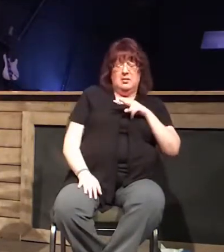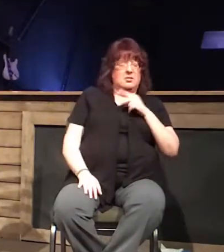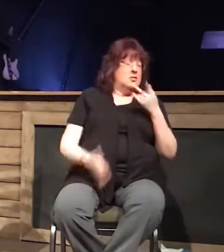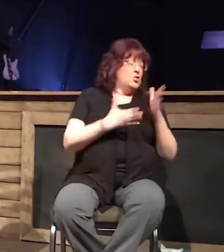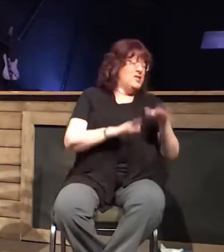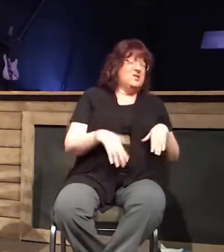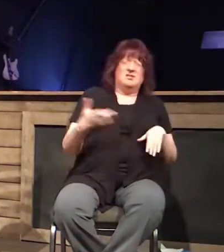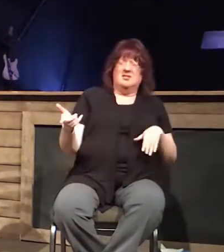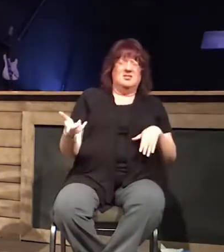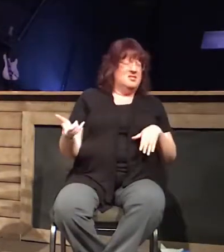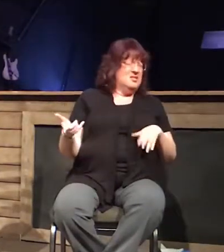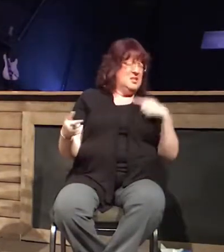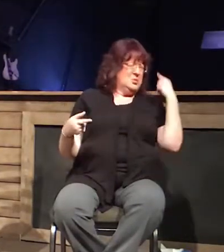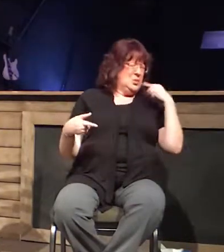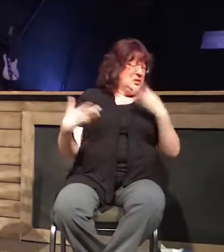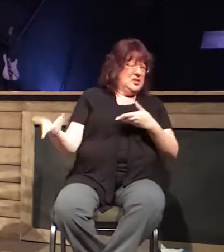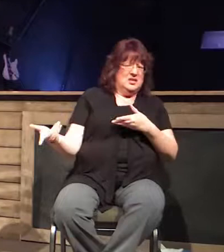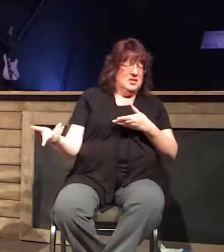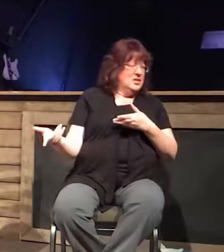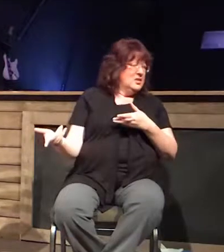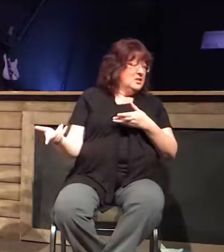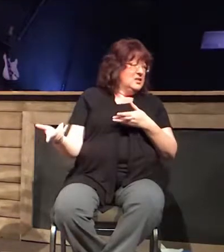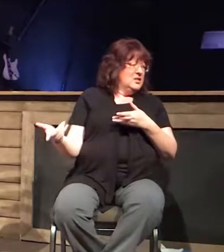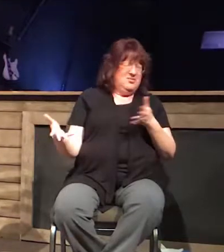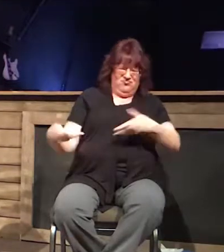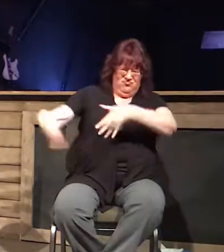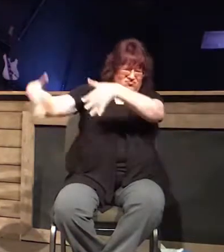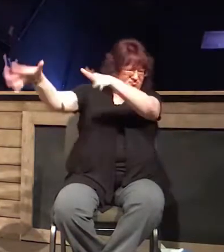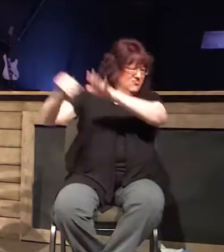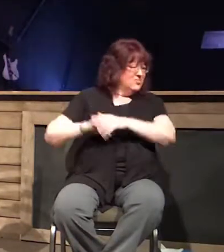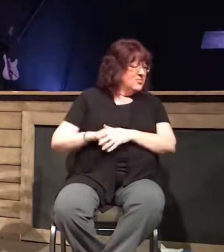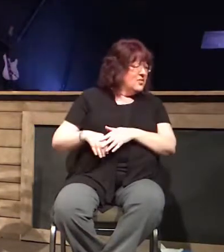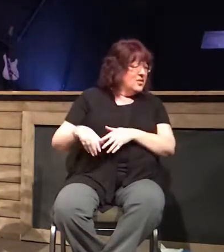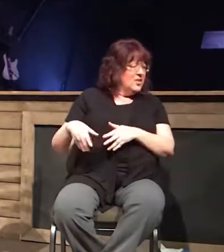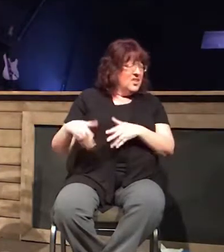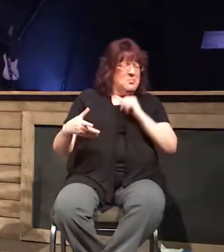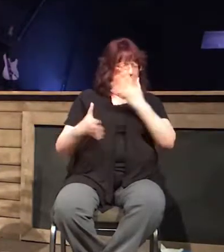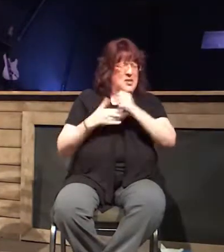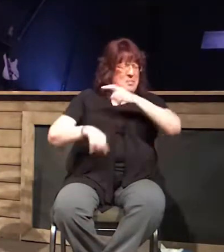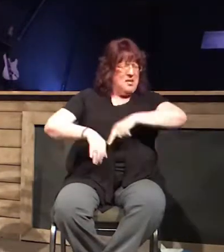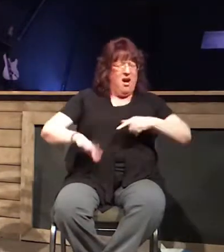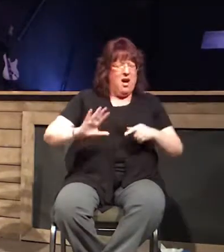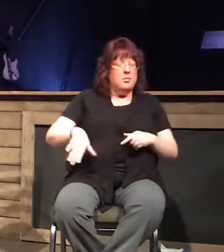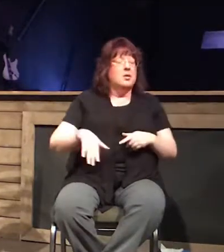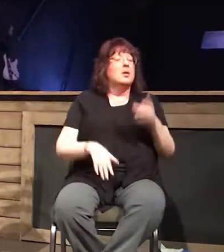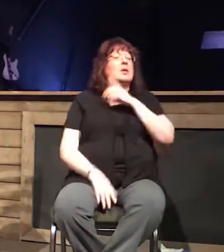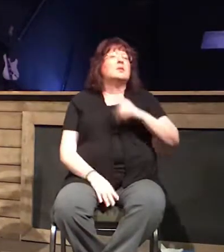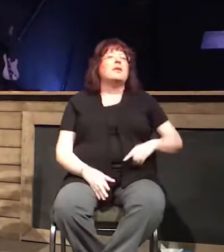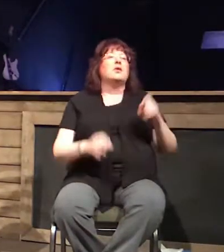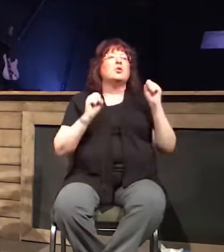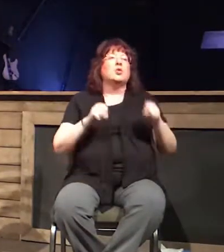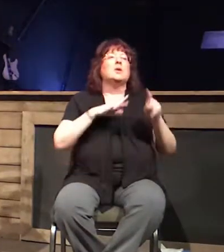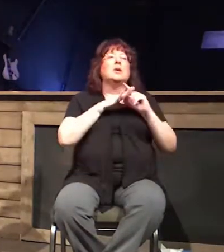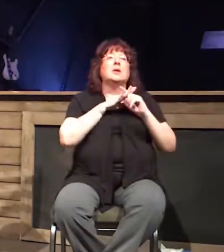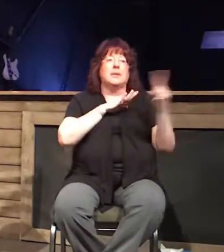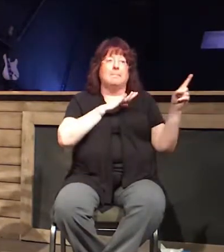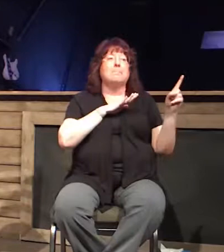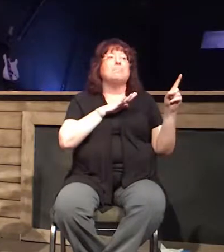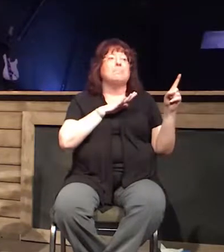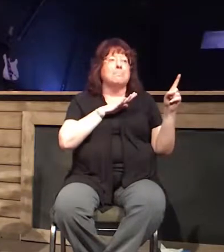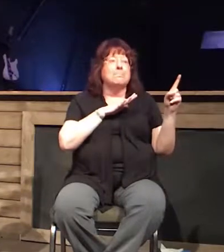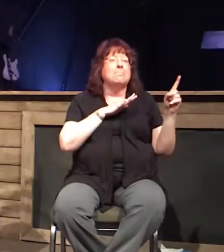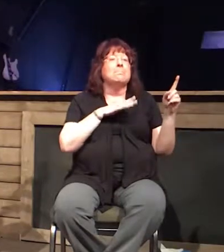his servants, "Hey, this guy is nuts. Get him away from me. I'm not wasting my time." And David was able to